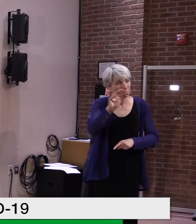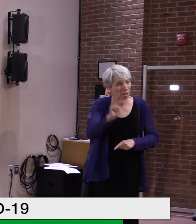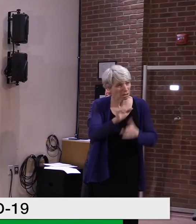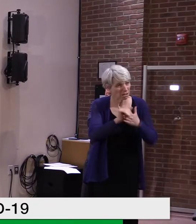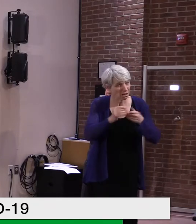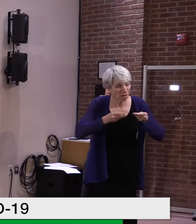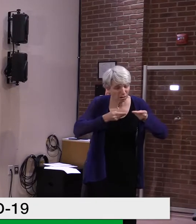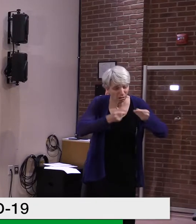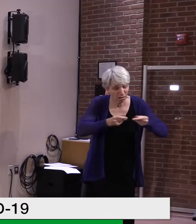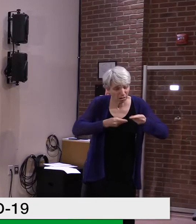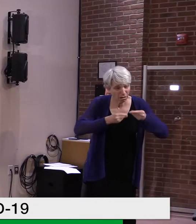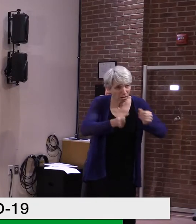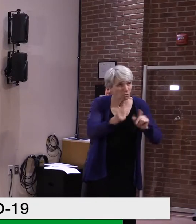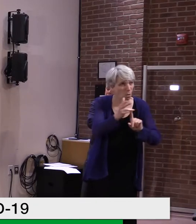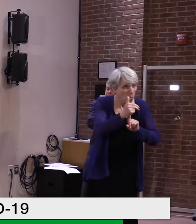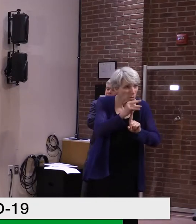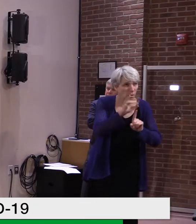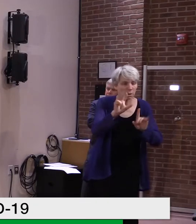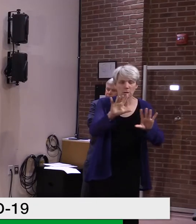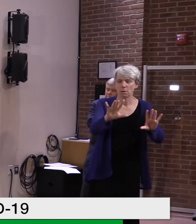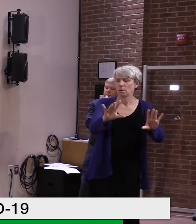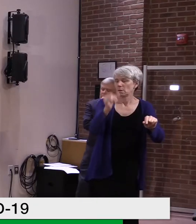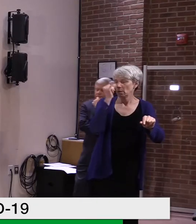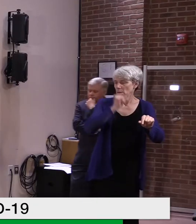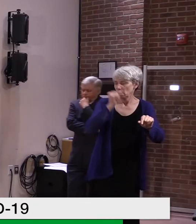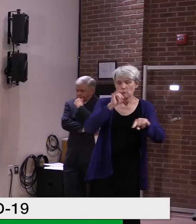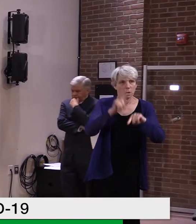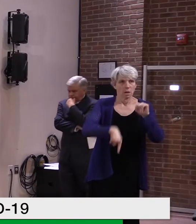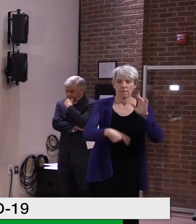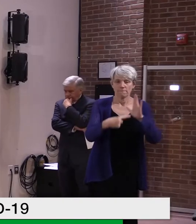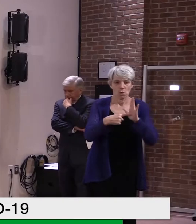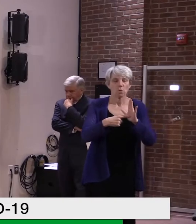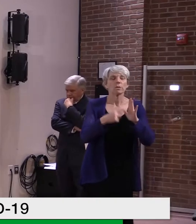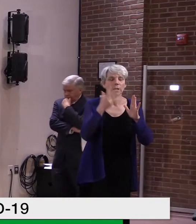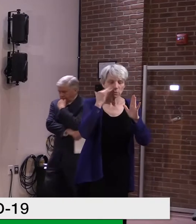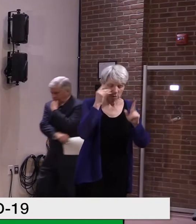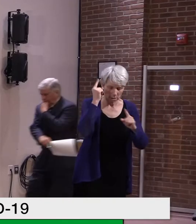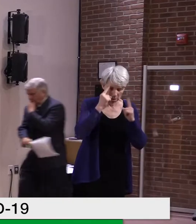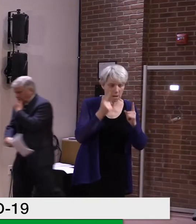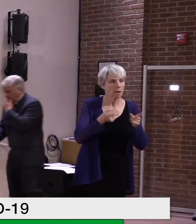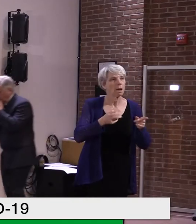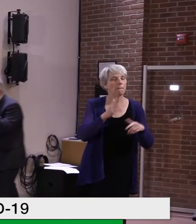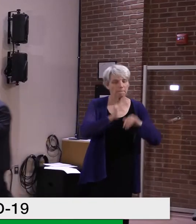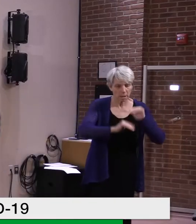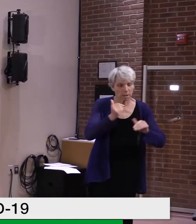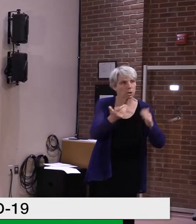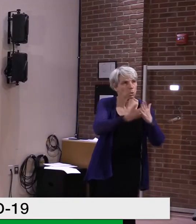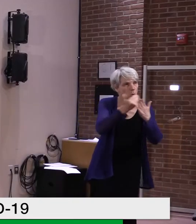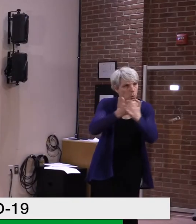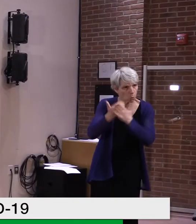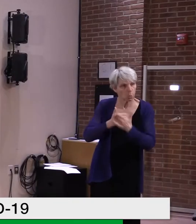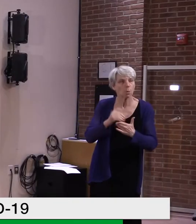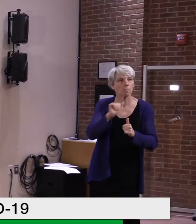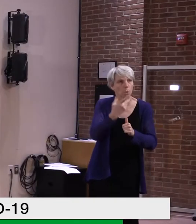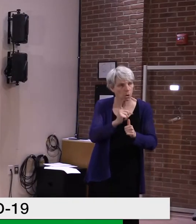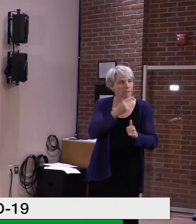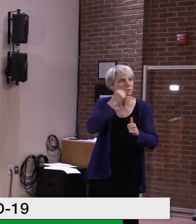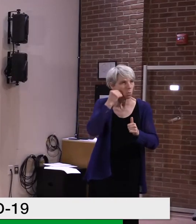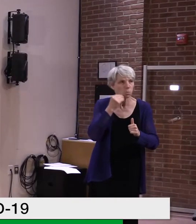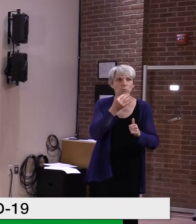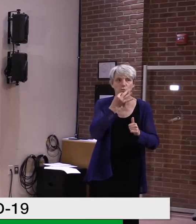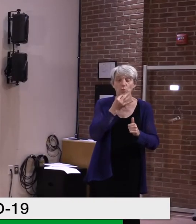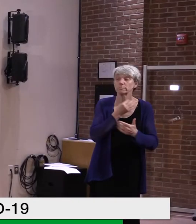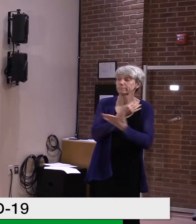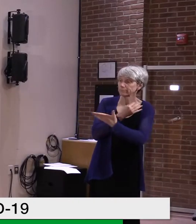So the answer is permanent housing, and that's why we're moving forward. Secretary Smith.